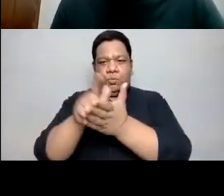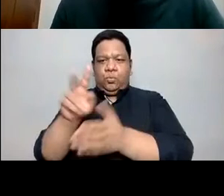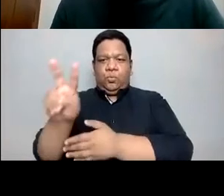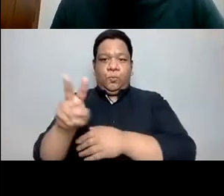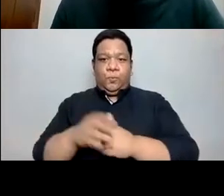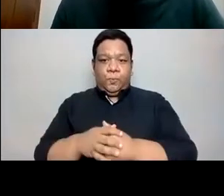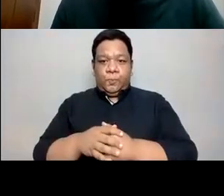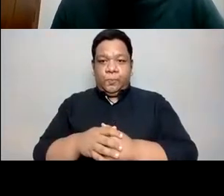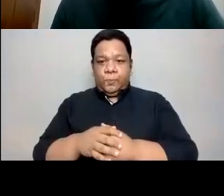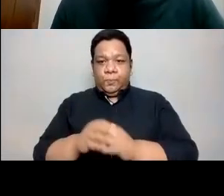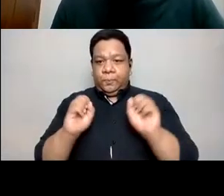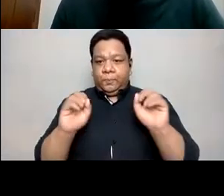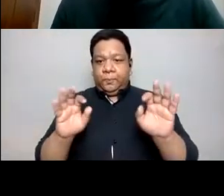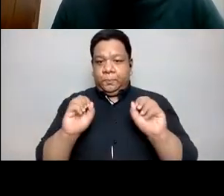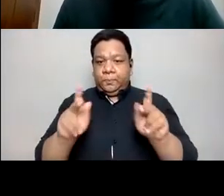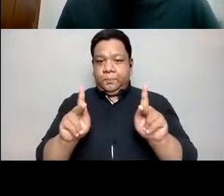Okay?